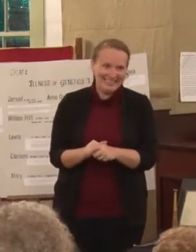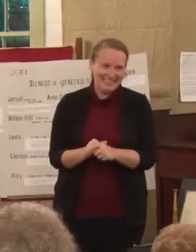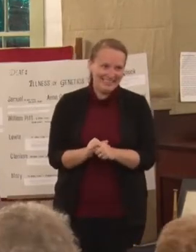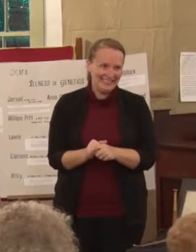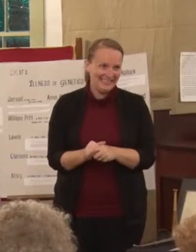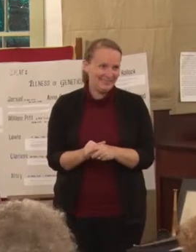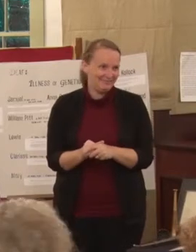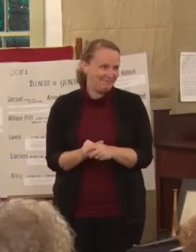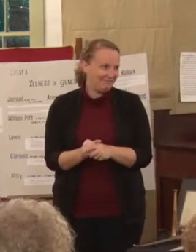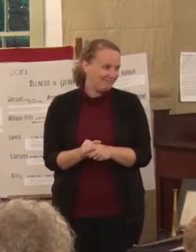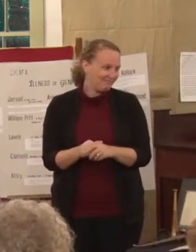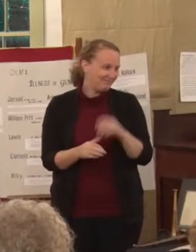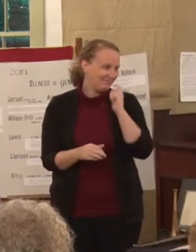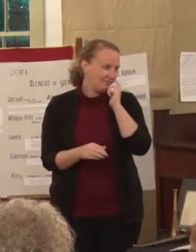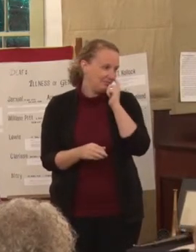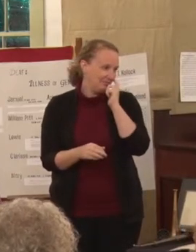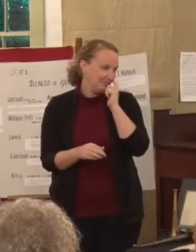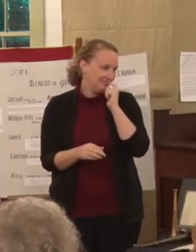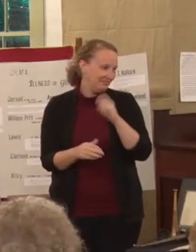So,